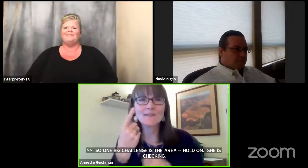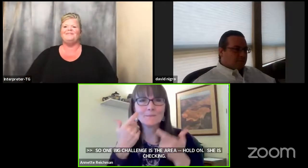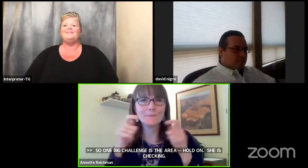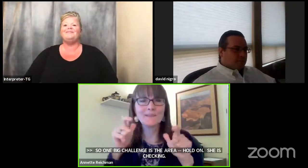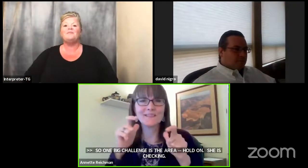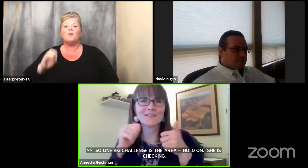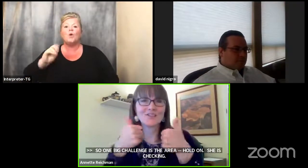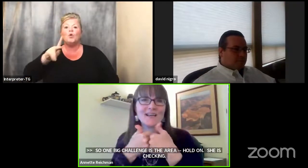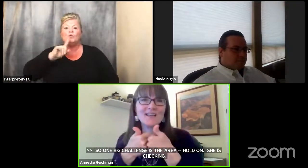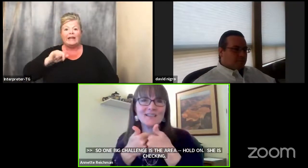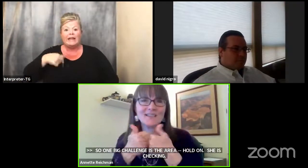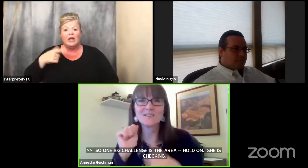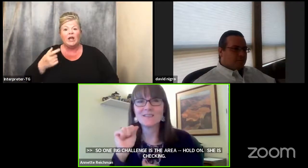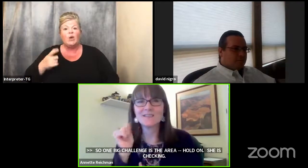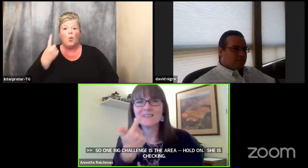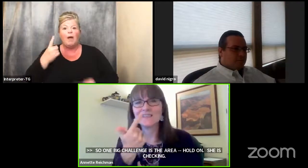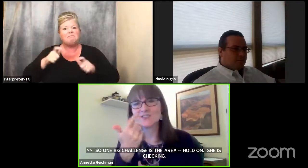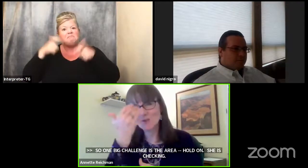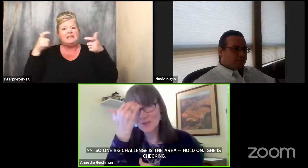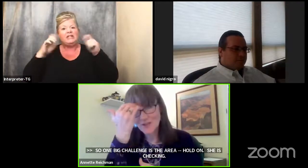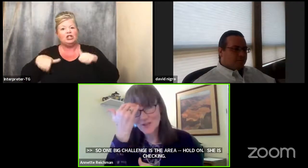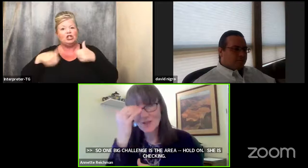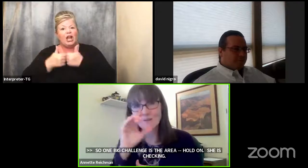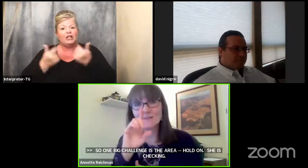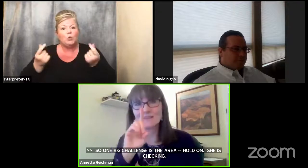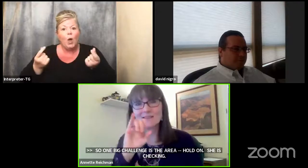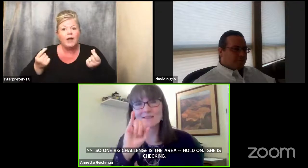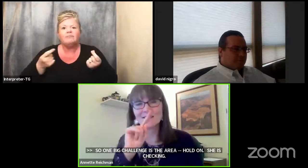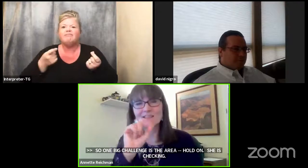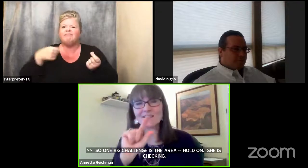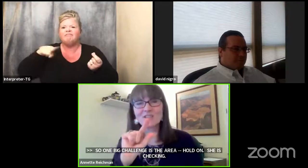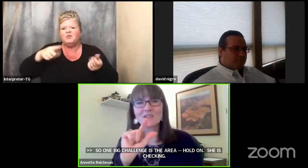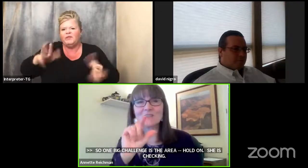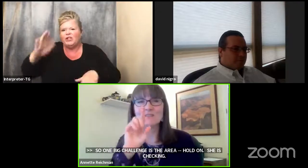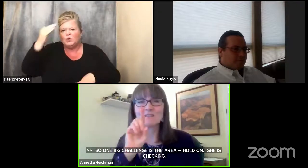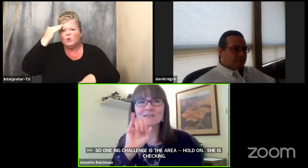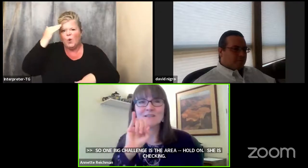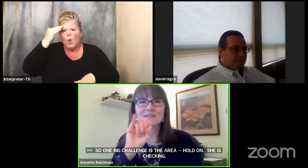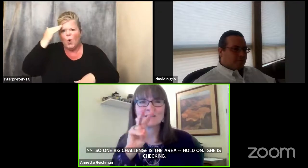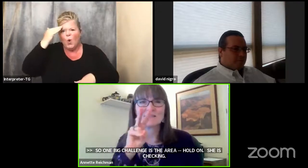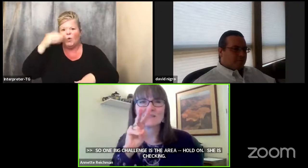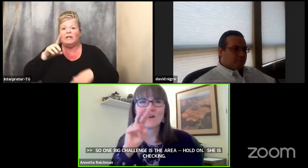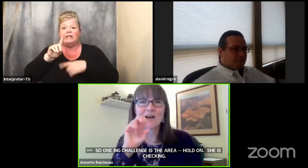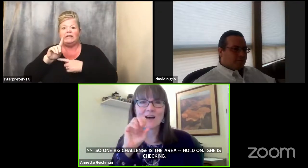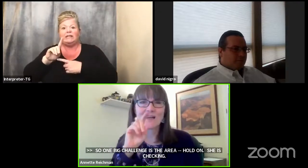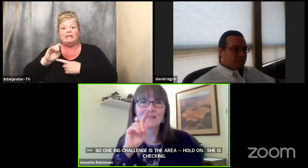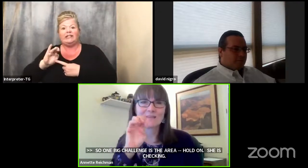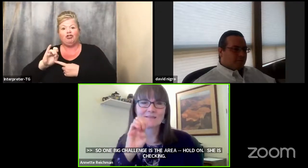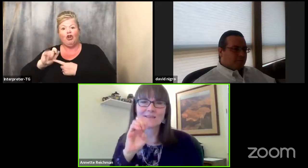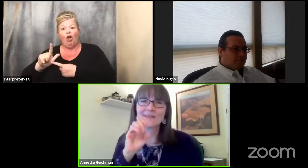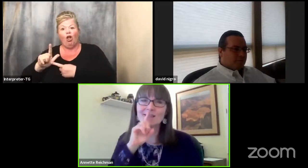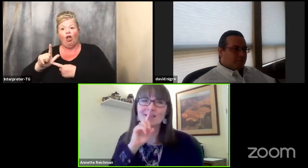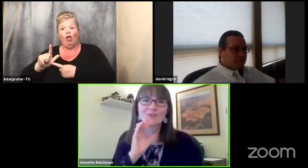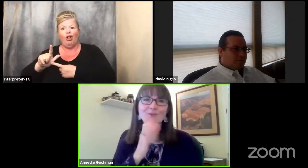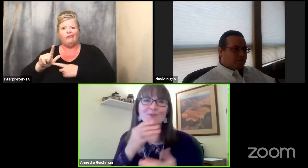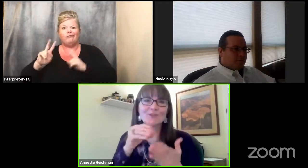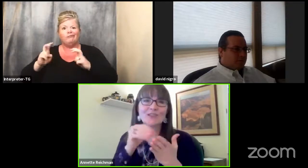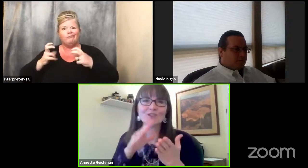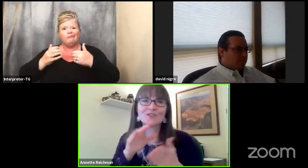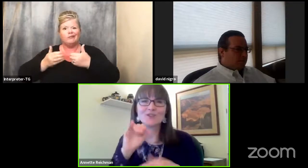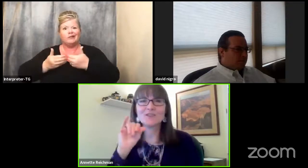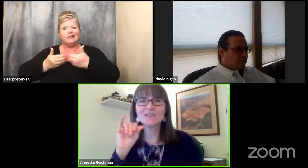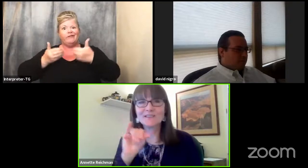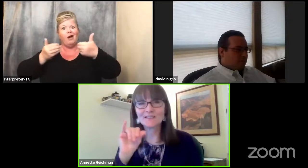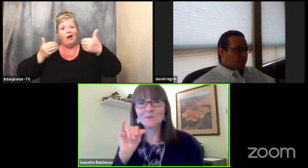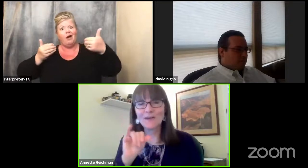Okay, so one big challenge, as you all know, is the digital divide. And that's true